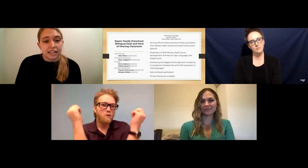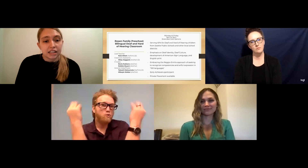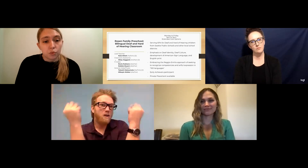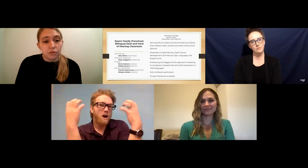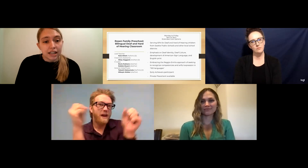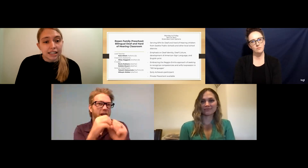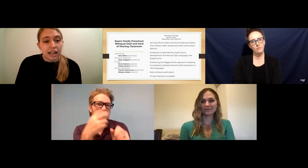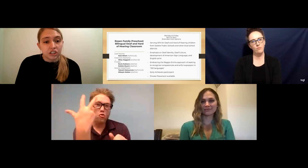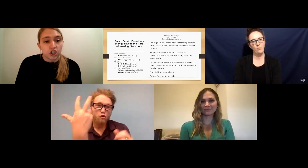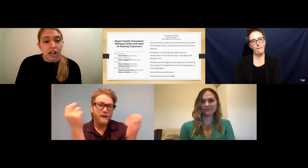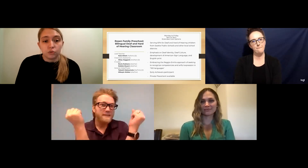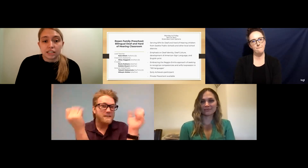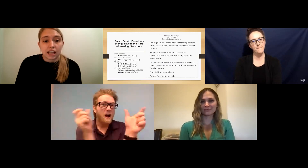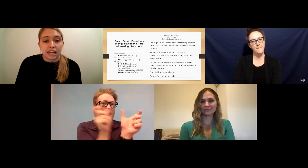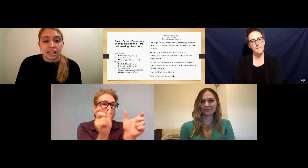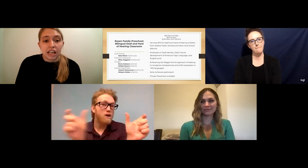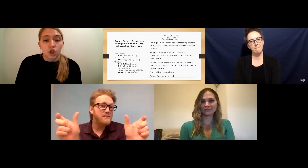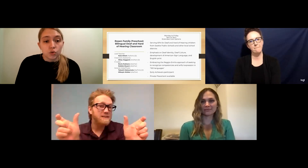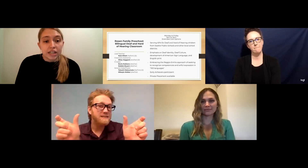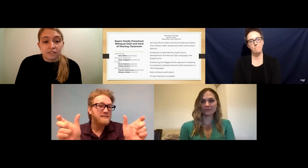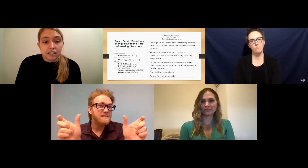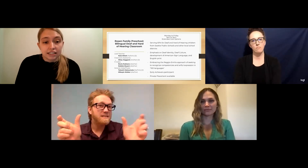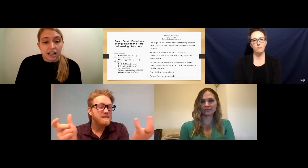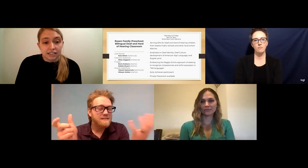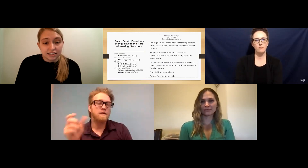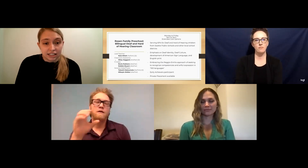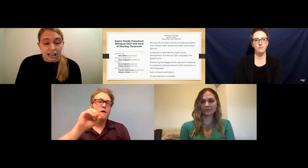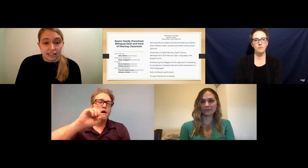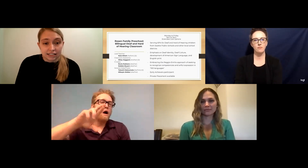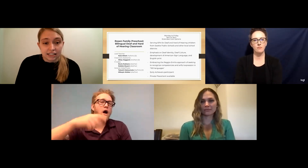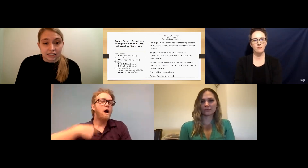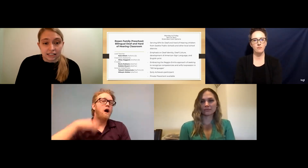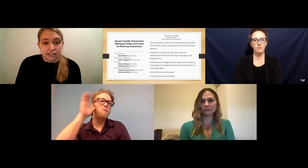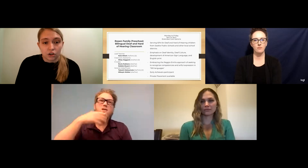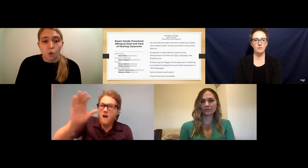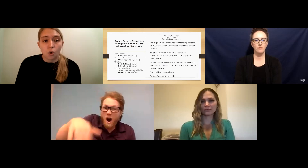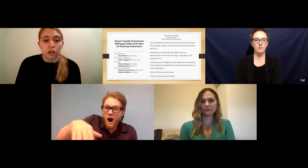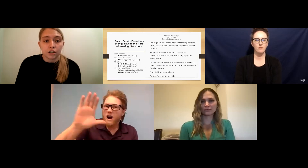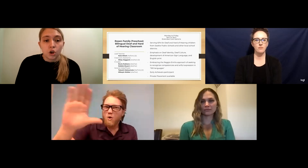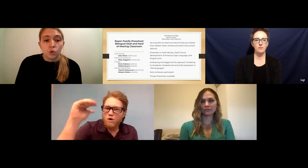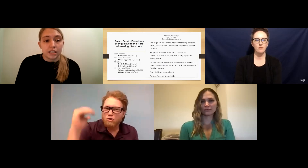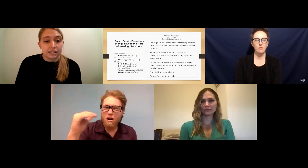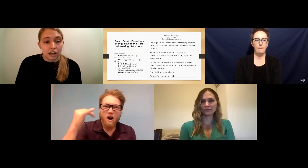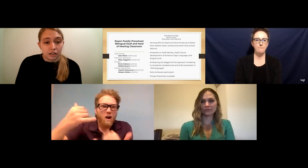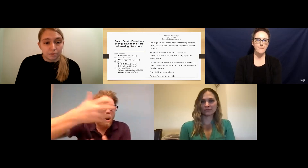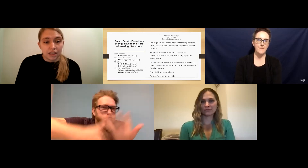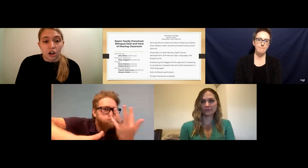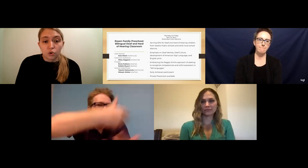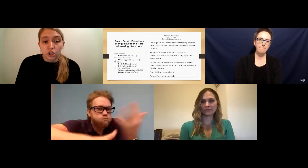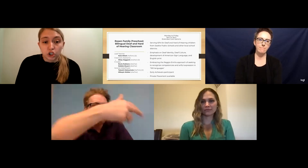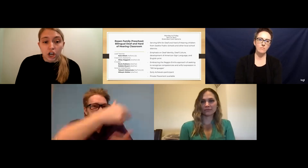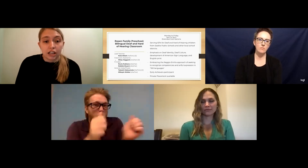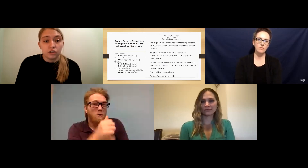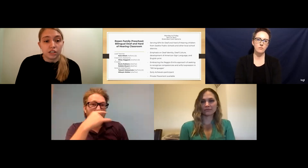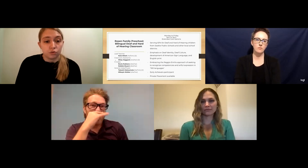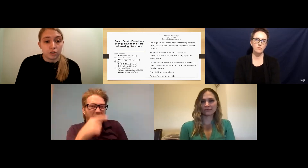We can say, we recognized your child was signing 3 different signs today in a sentence. Or we can tell them that, oh,